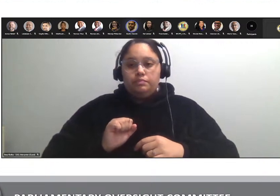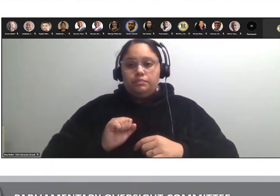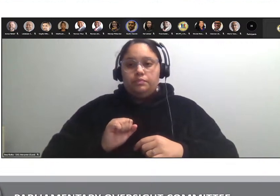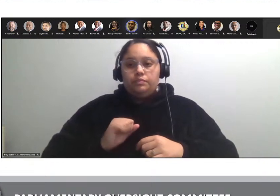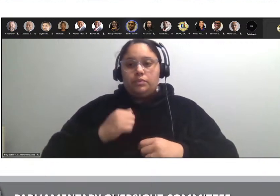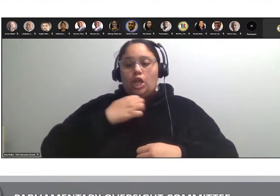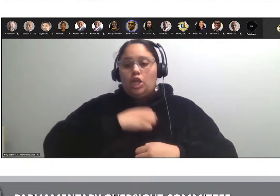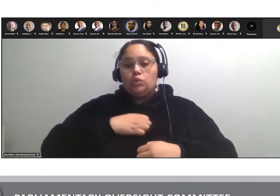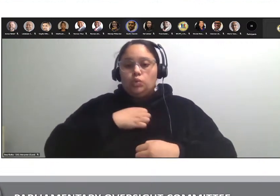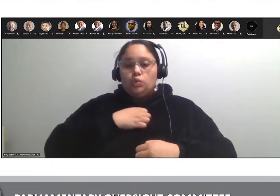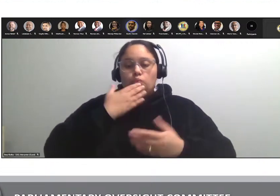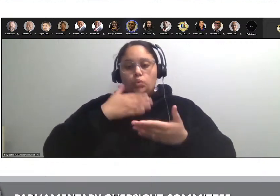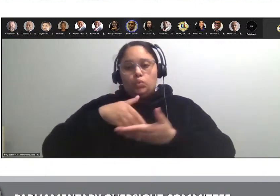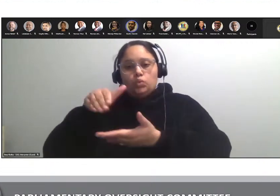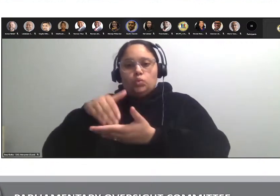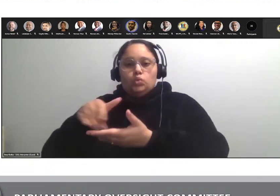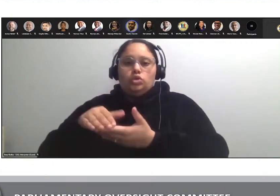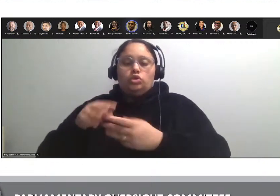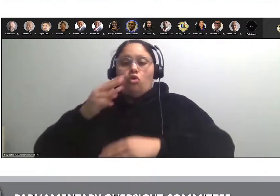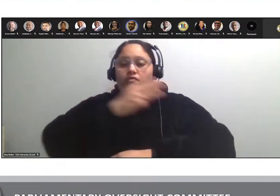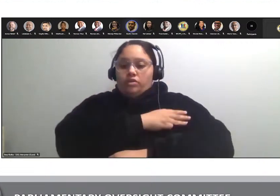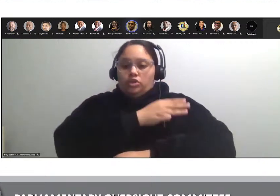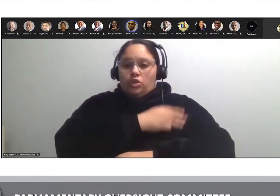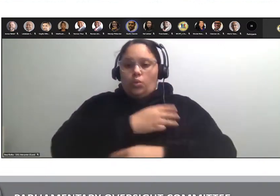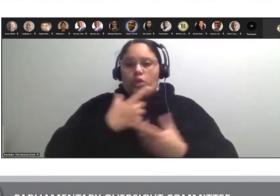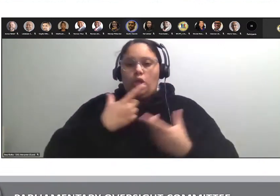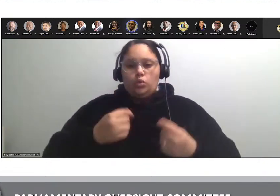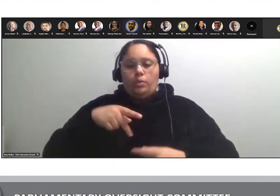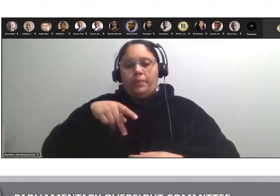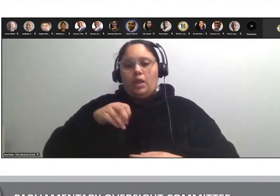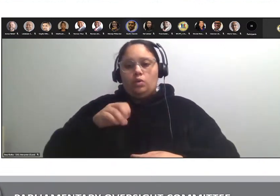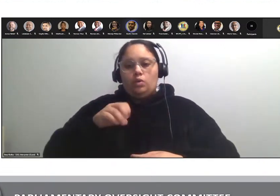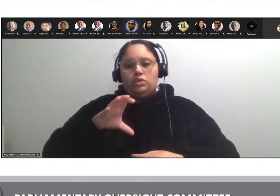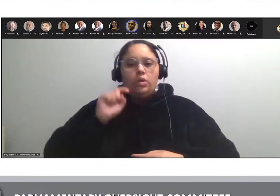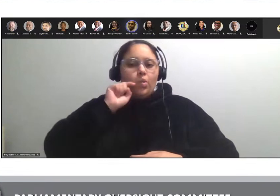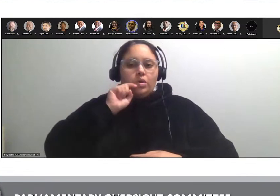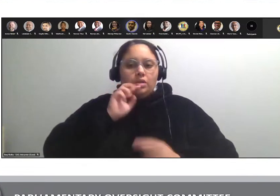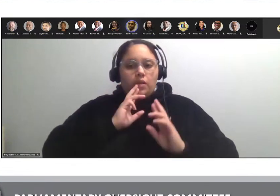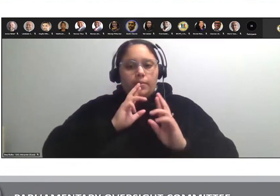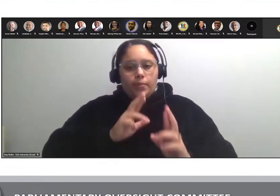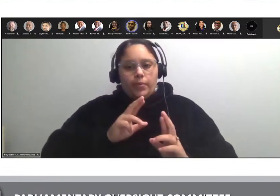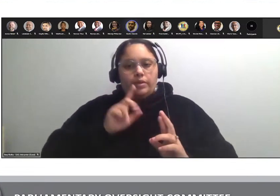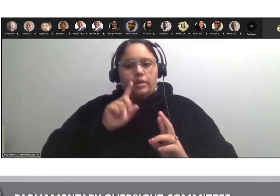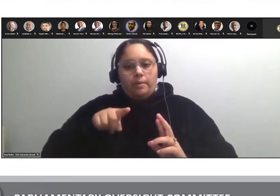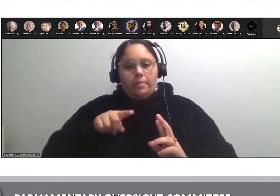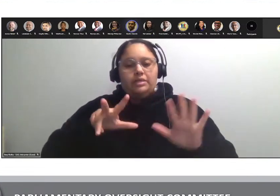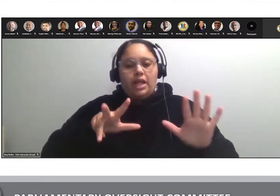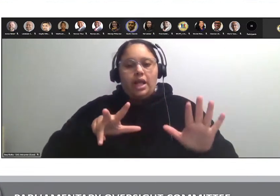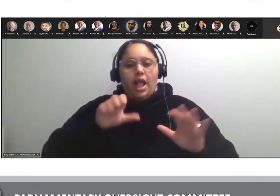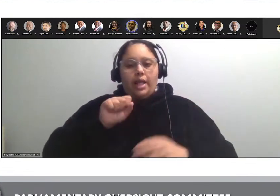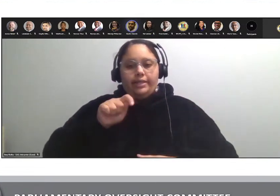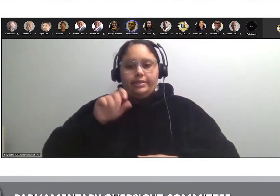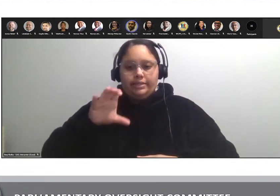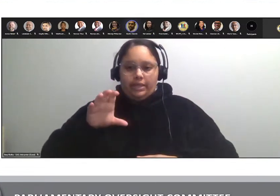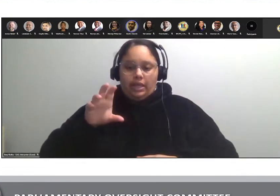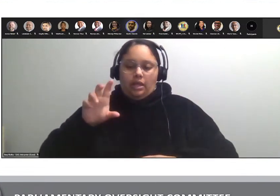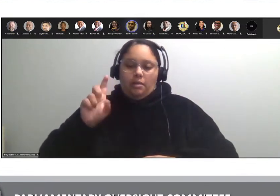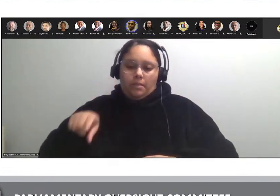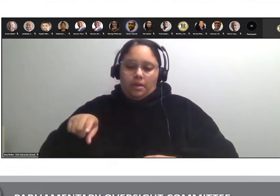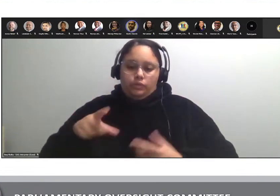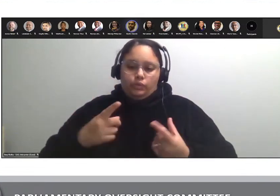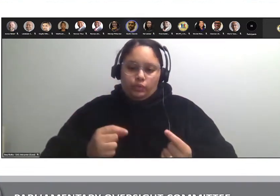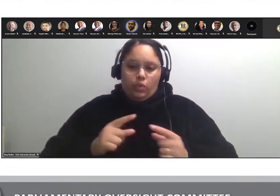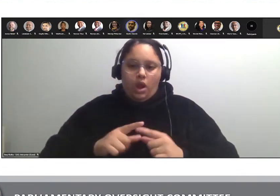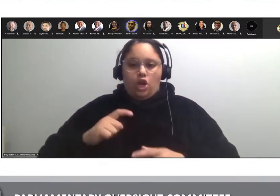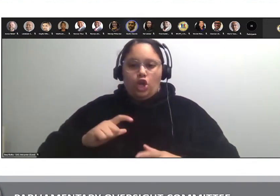excuse the officials, Chair, then we can just do the POC quarterly report, which needs to be ATC'd, and just the